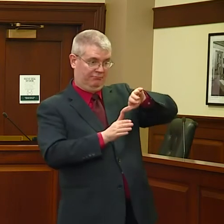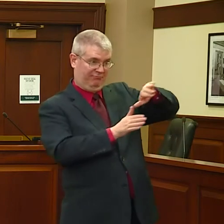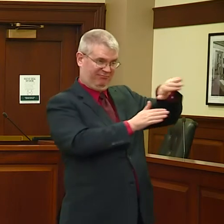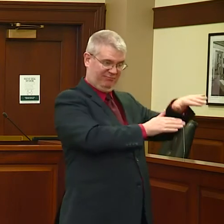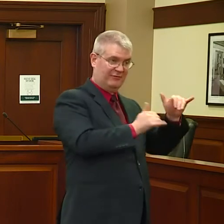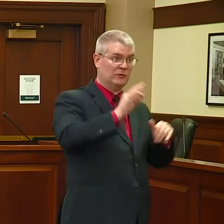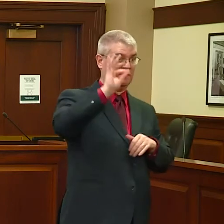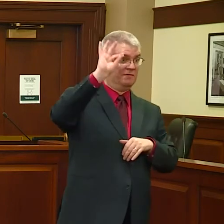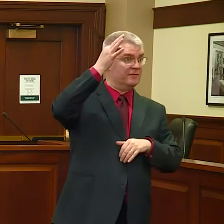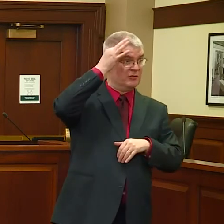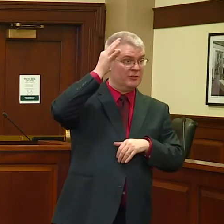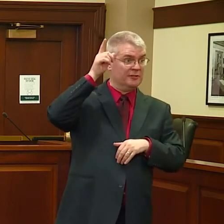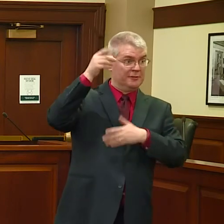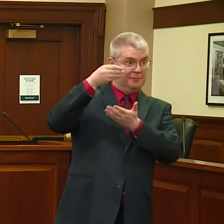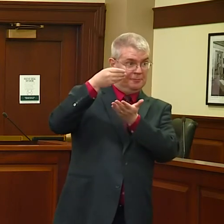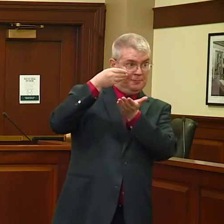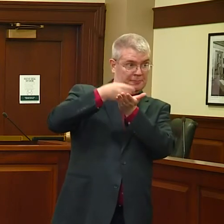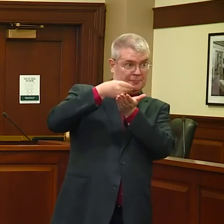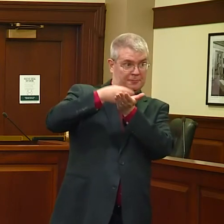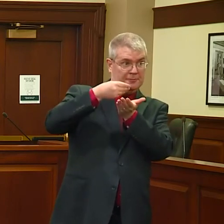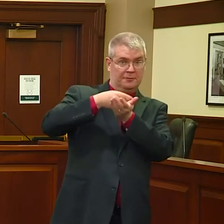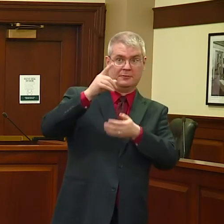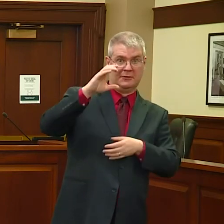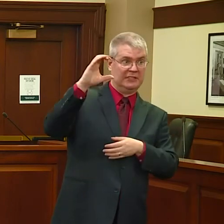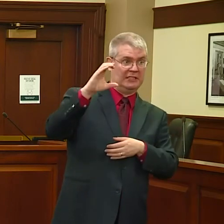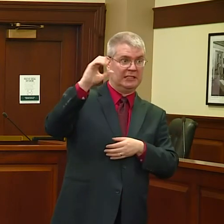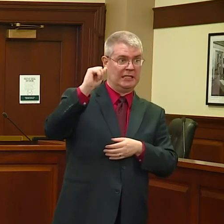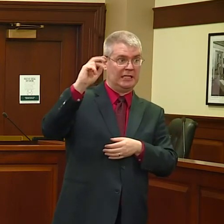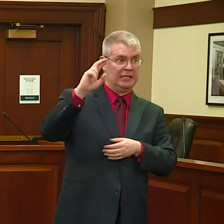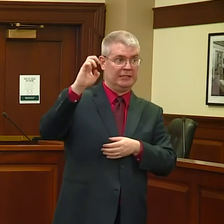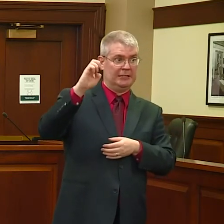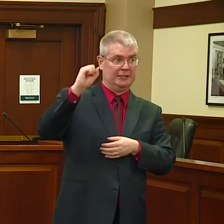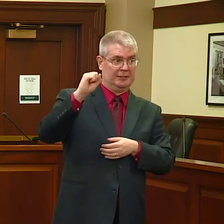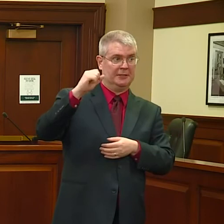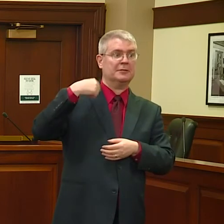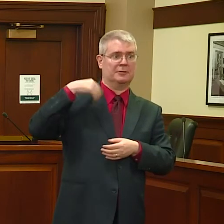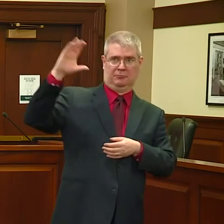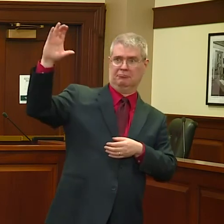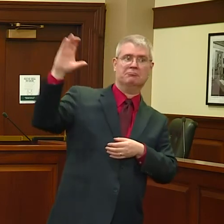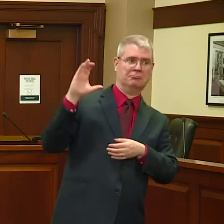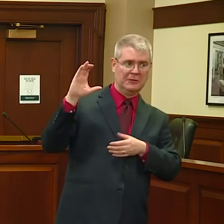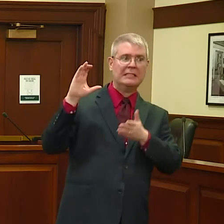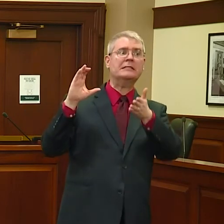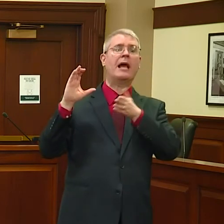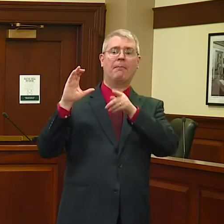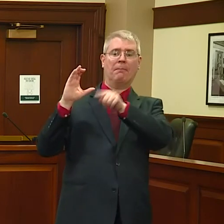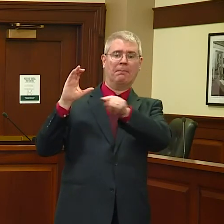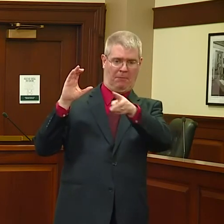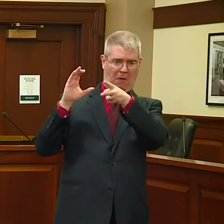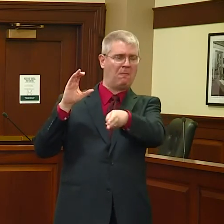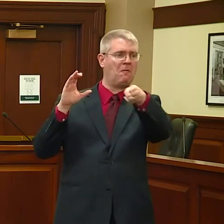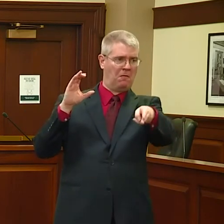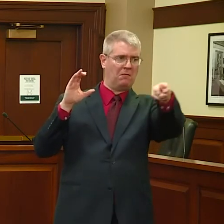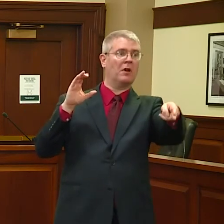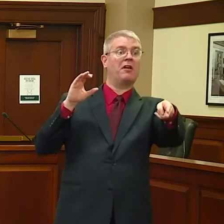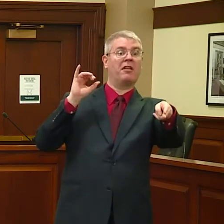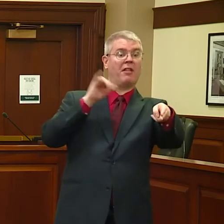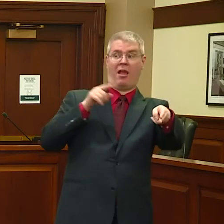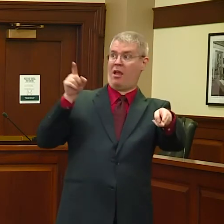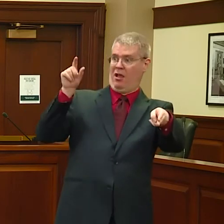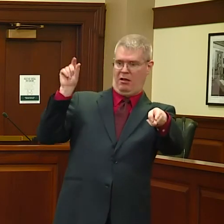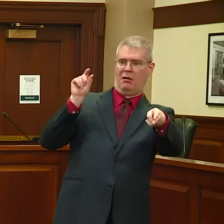But I haven't ruled out sitting down with the stakeholders and the state board and doing